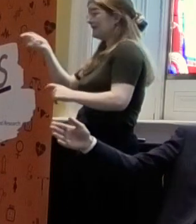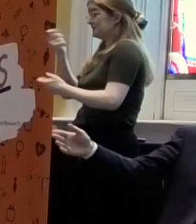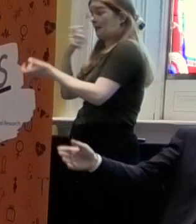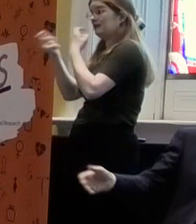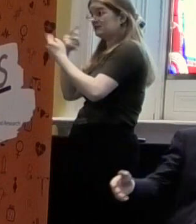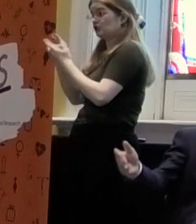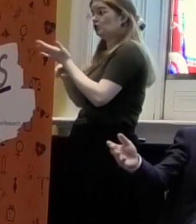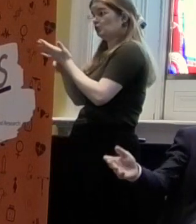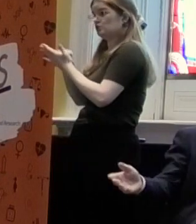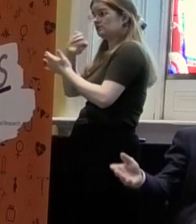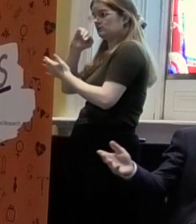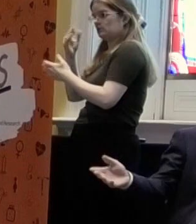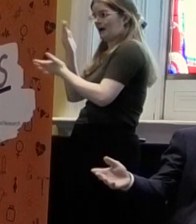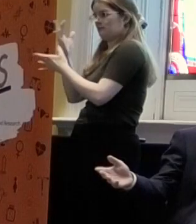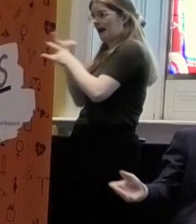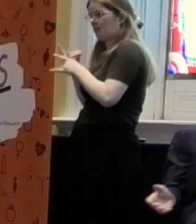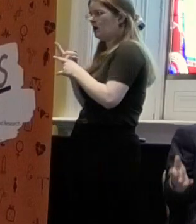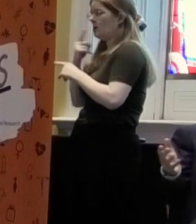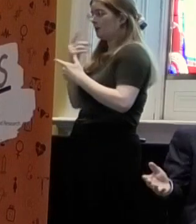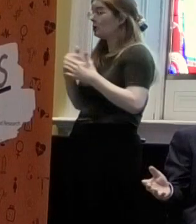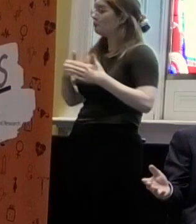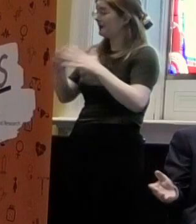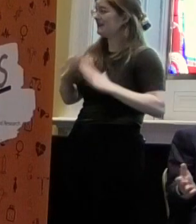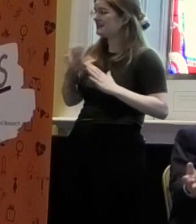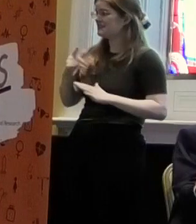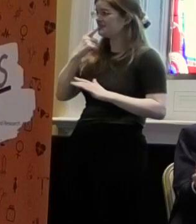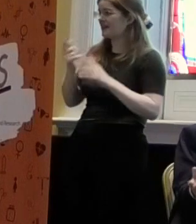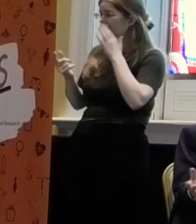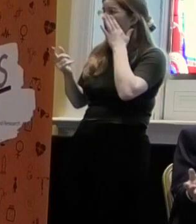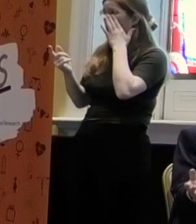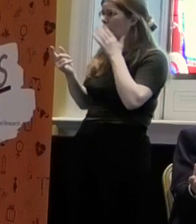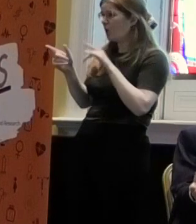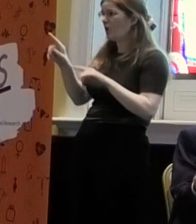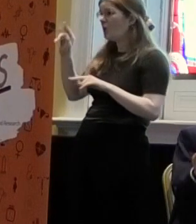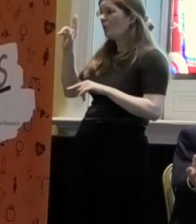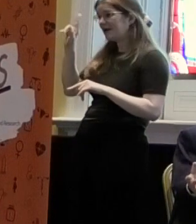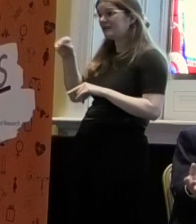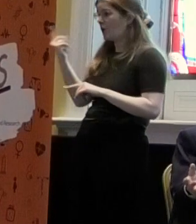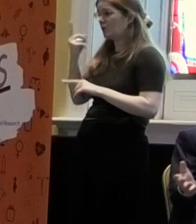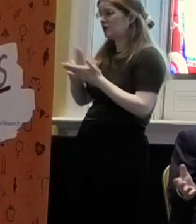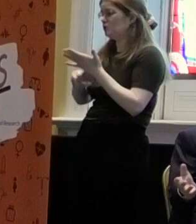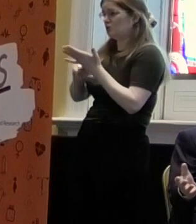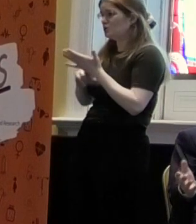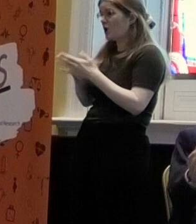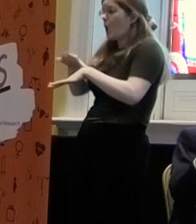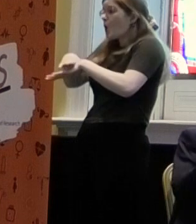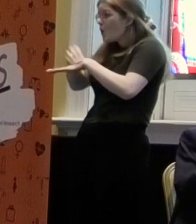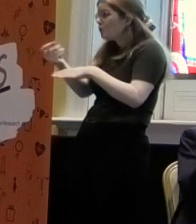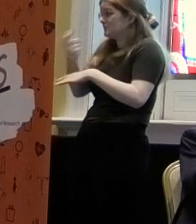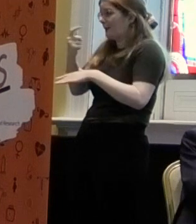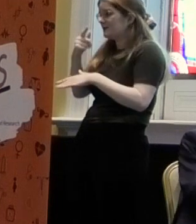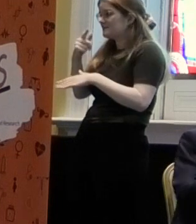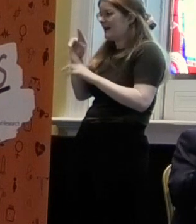years ago. Can't believe you guys are still using that drug. Well, we are, because it's the only ones that we have data on safety. So